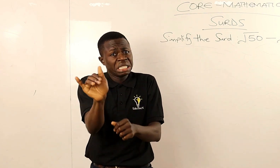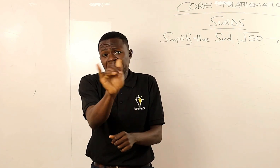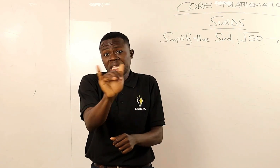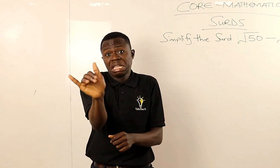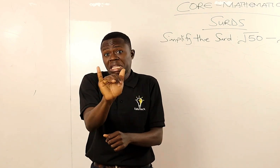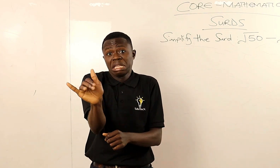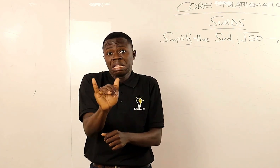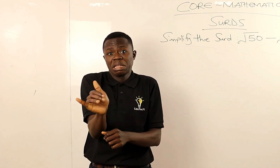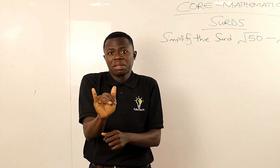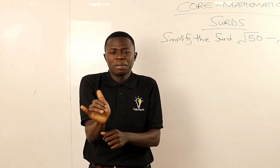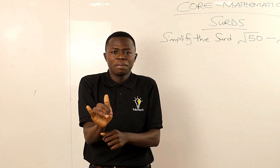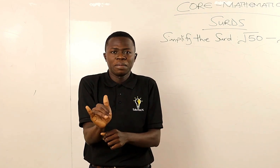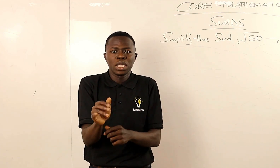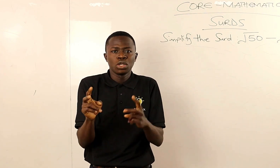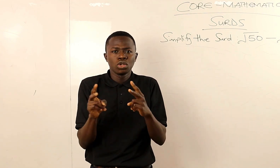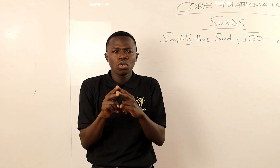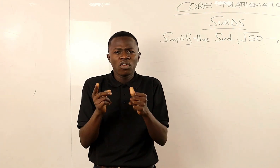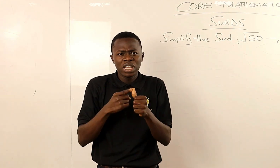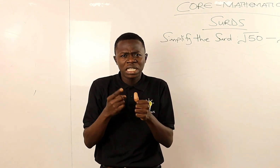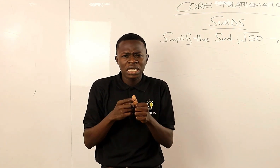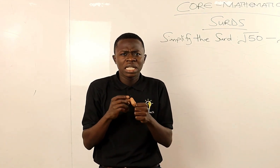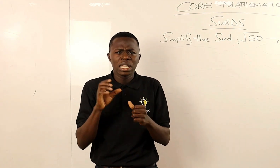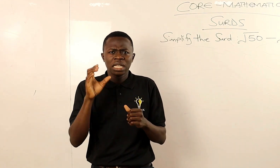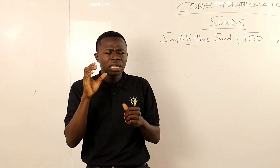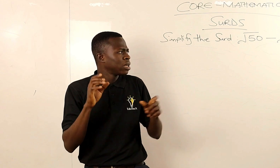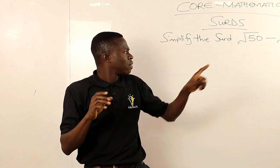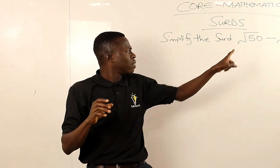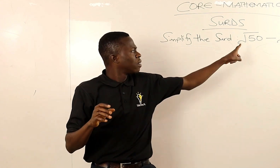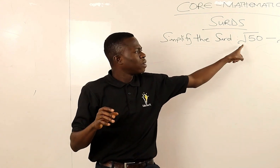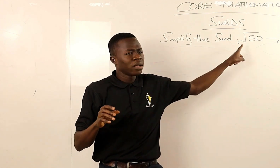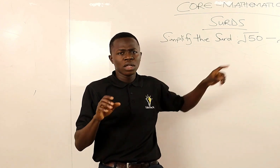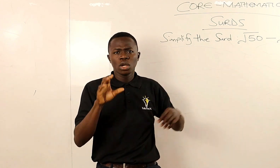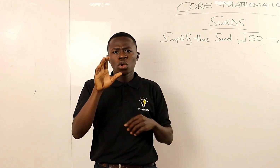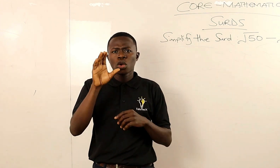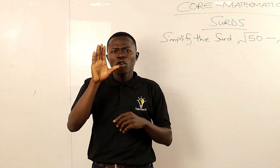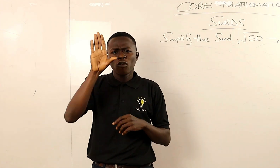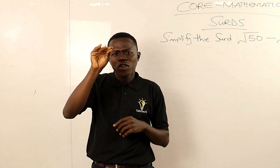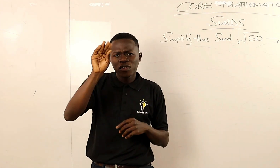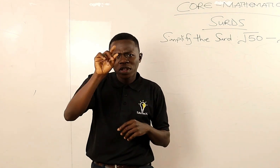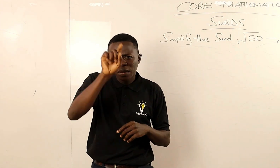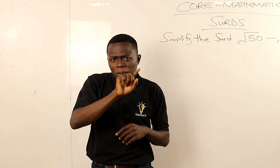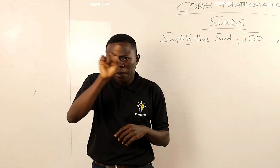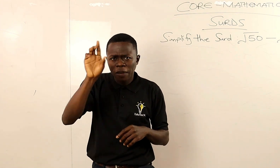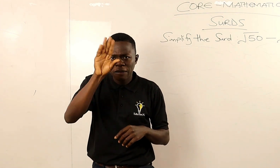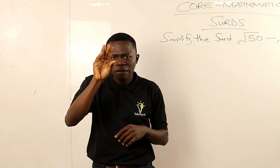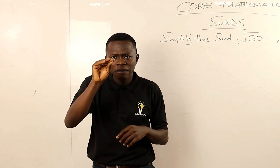board, you need to simplify them. So that is exactly what we are going to do first before adding or